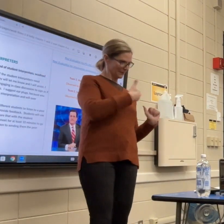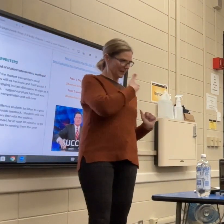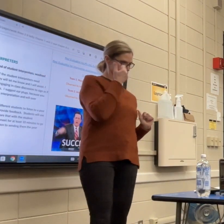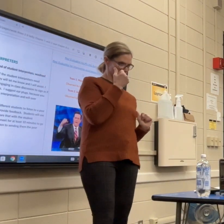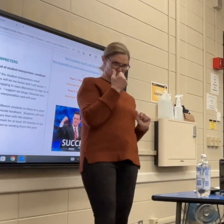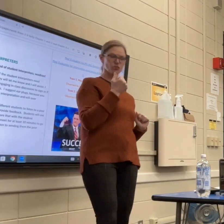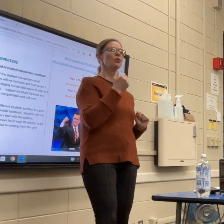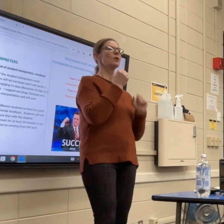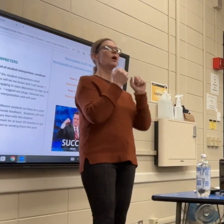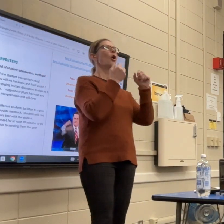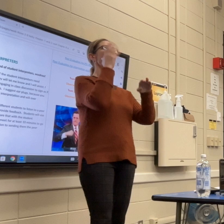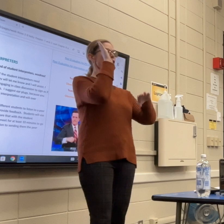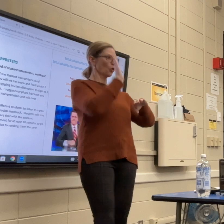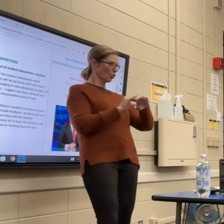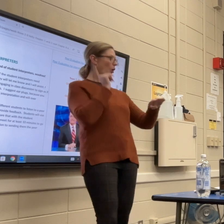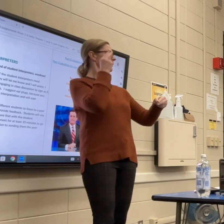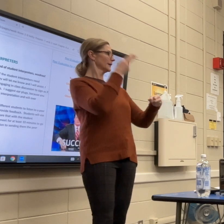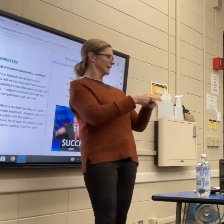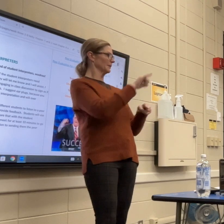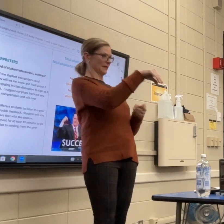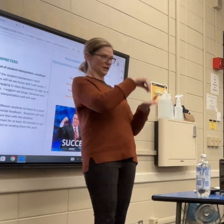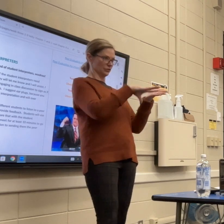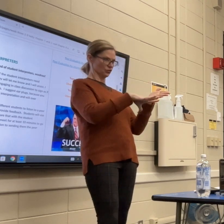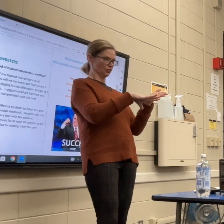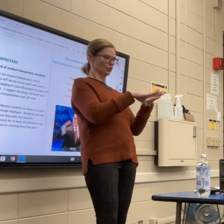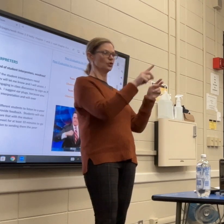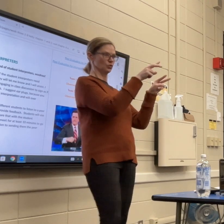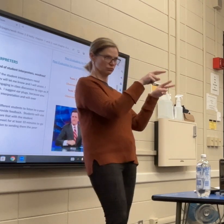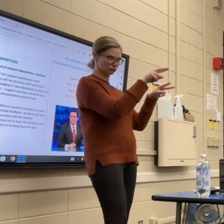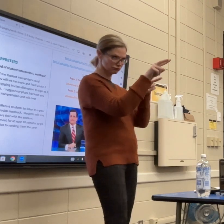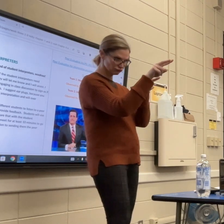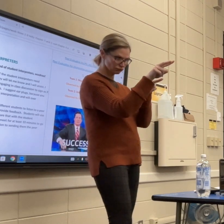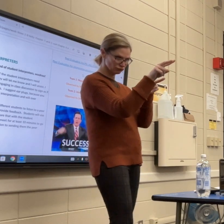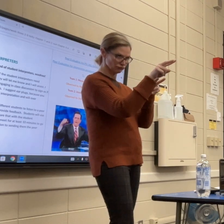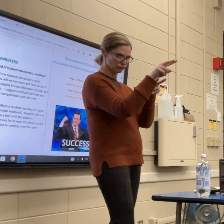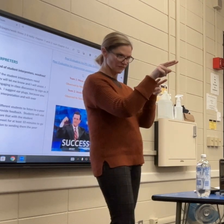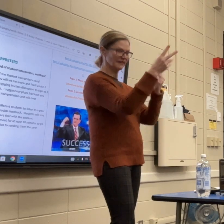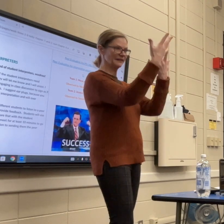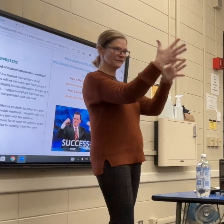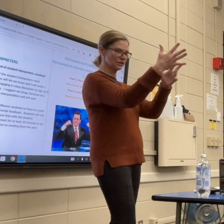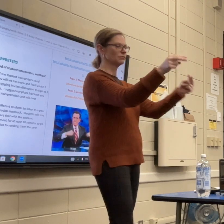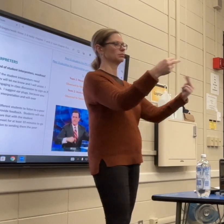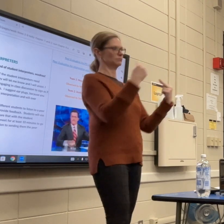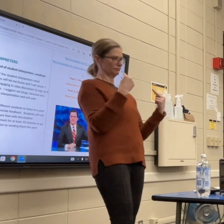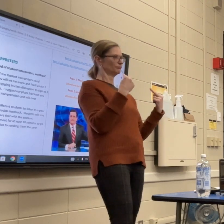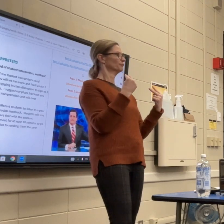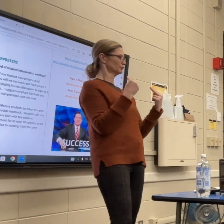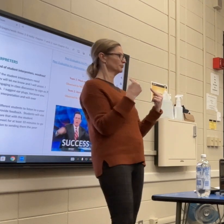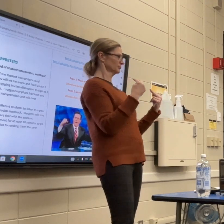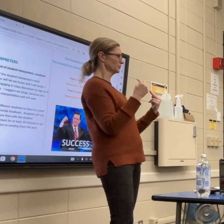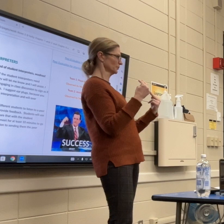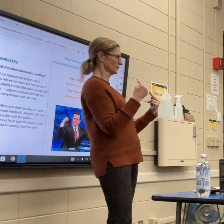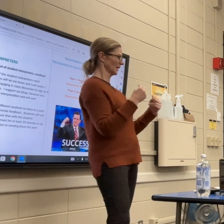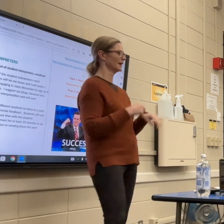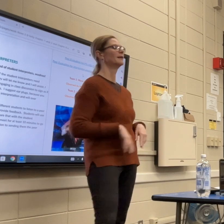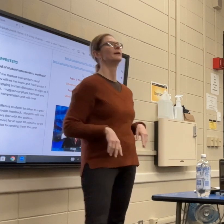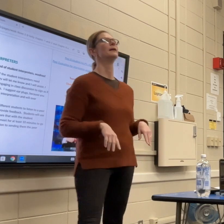comments. I'm gonna try my best to call on the students so that you're able to turn your